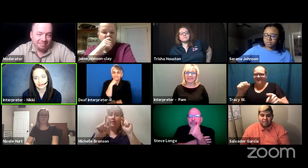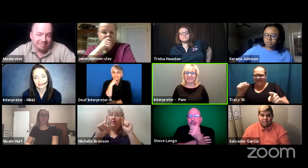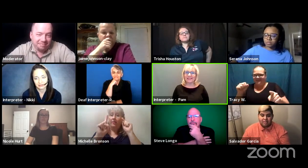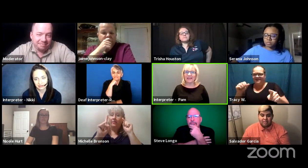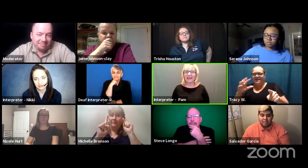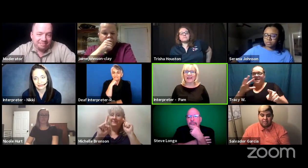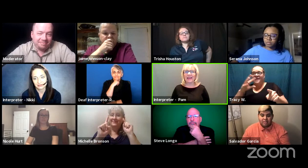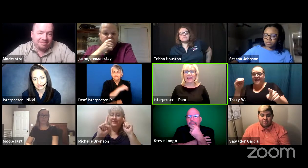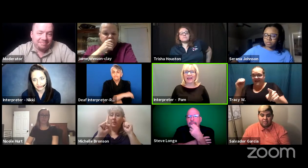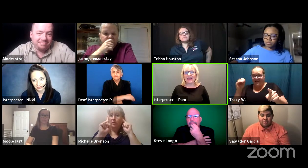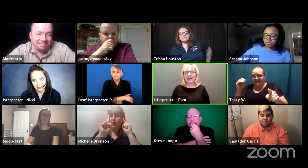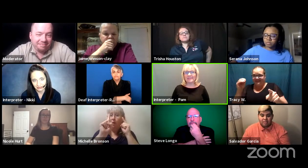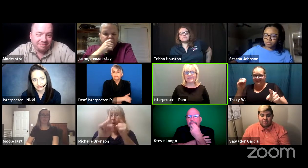Yes. And